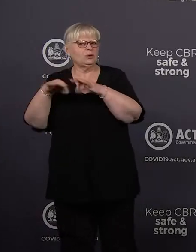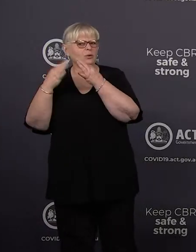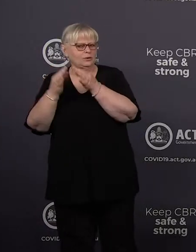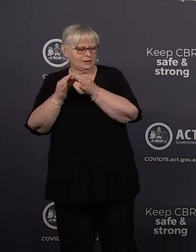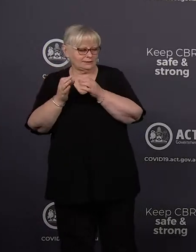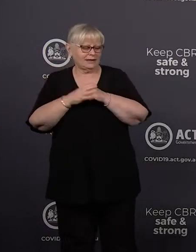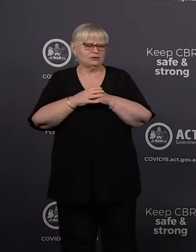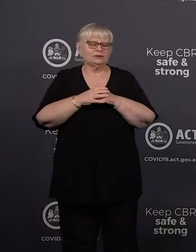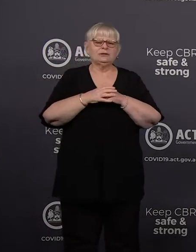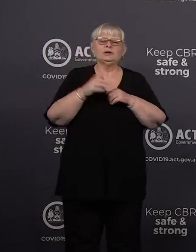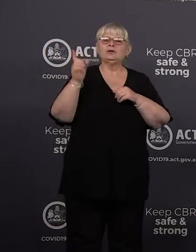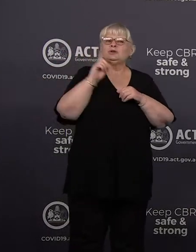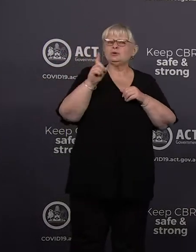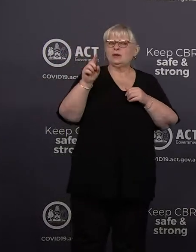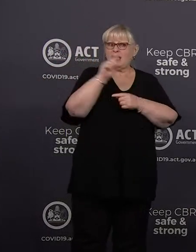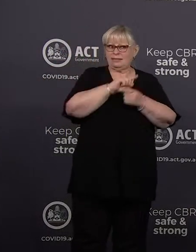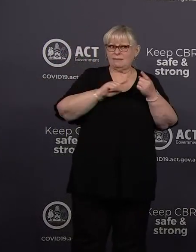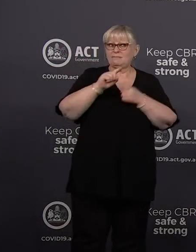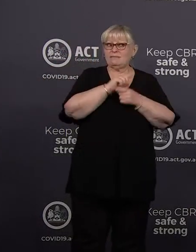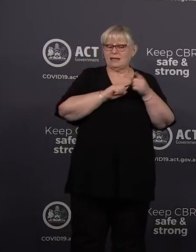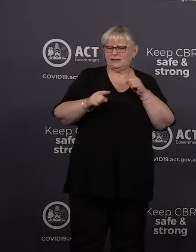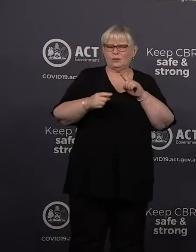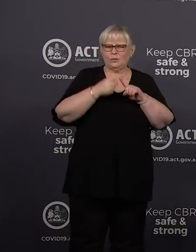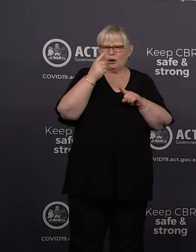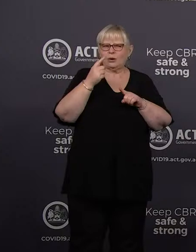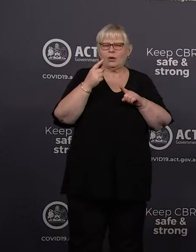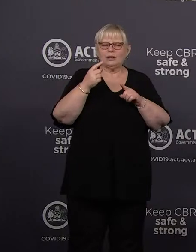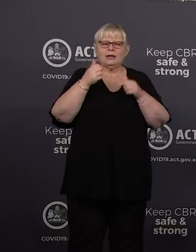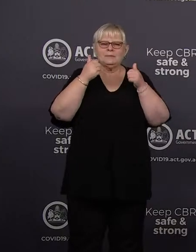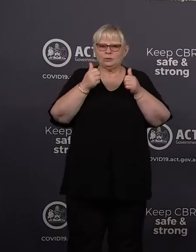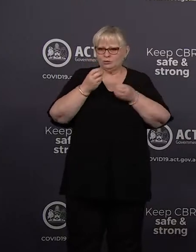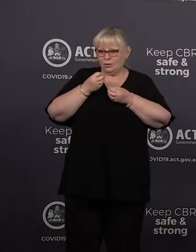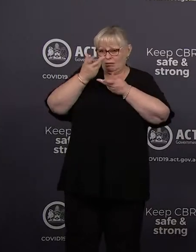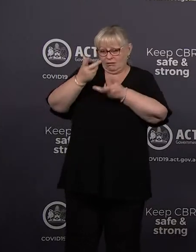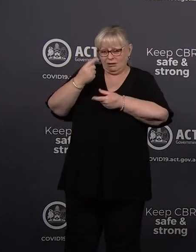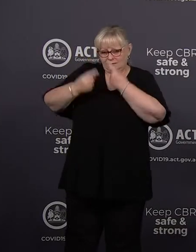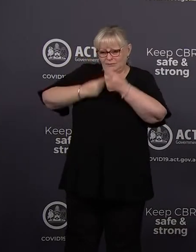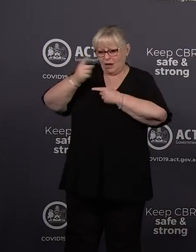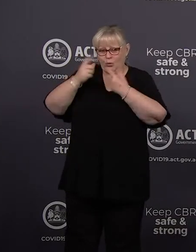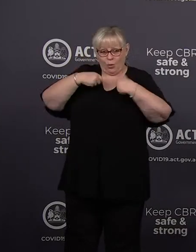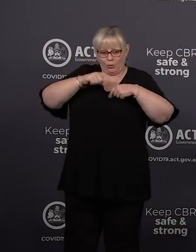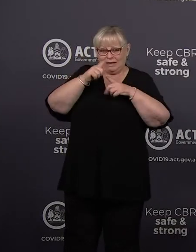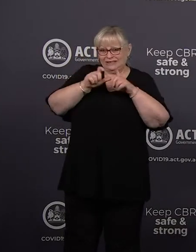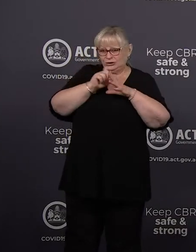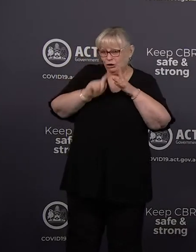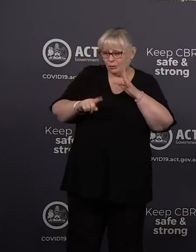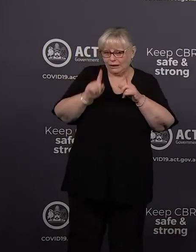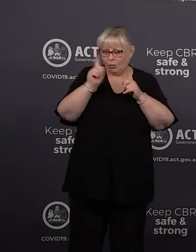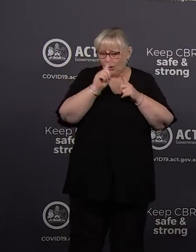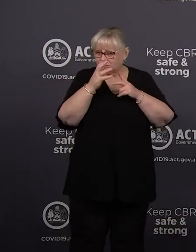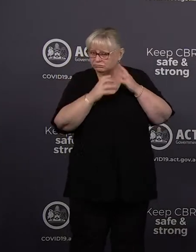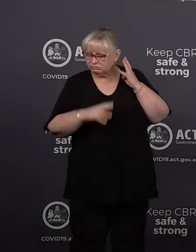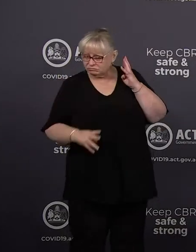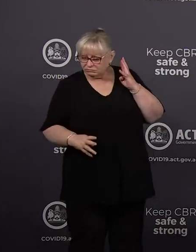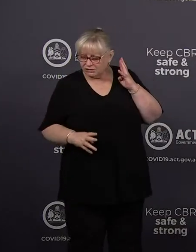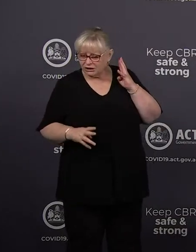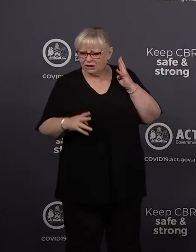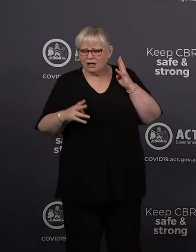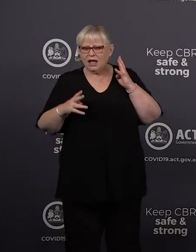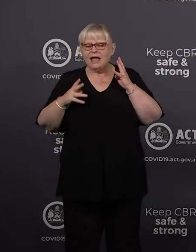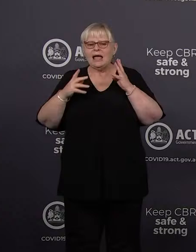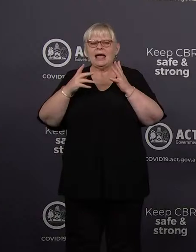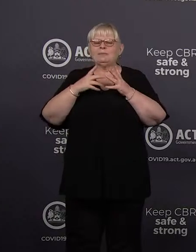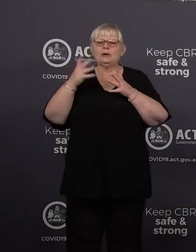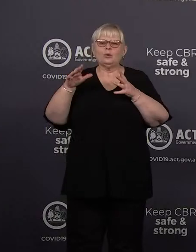meeting today will be really important, both to share information with them about what the government agencies are doing as part of the multi-agency